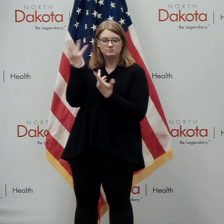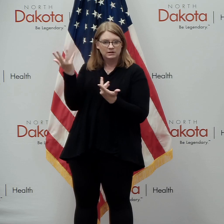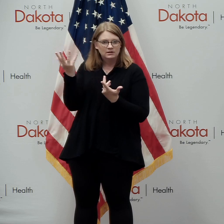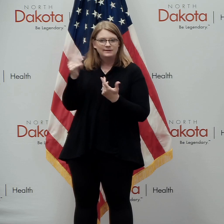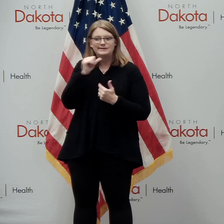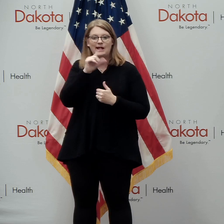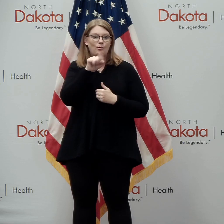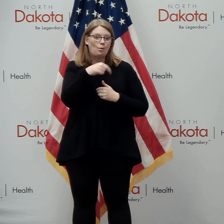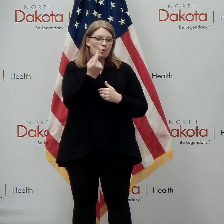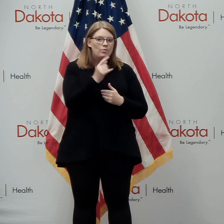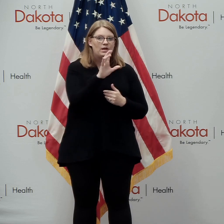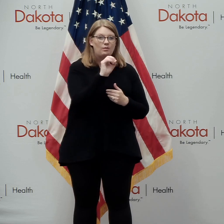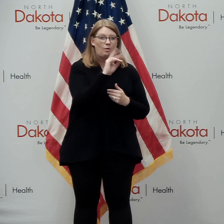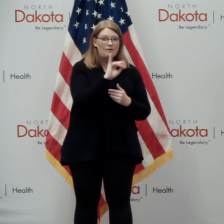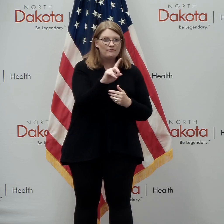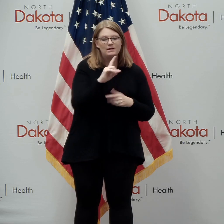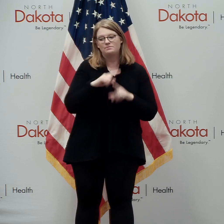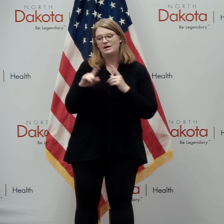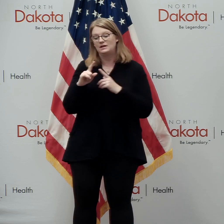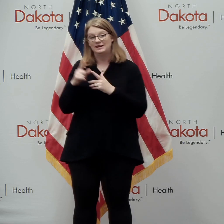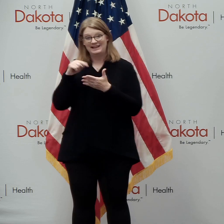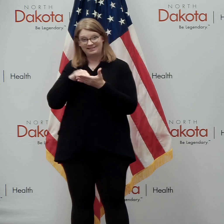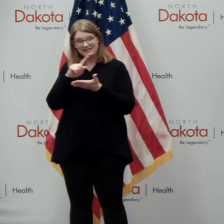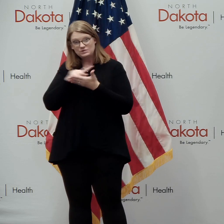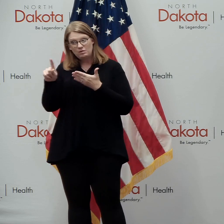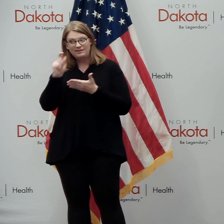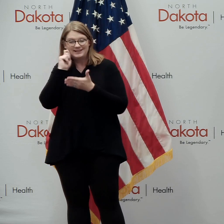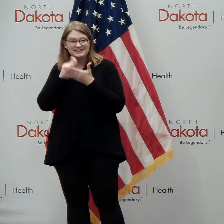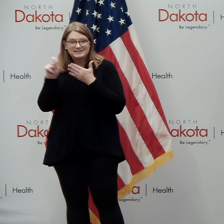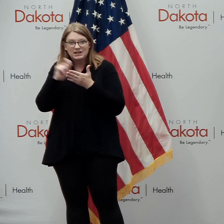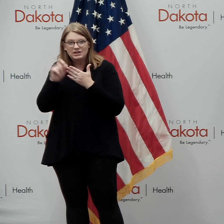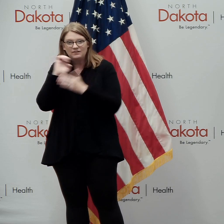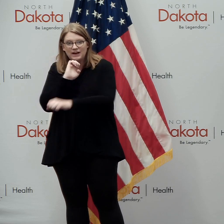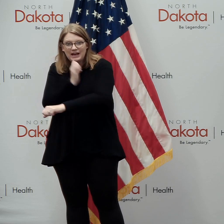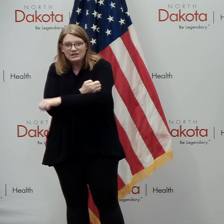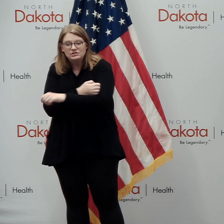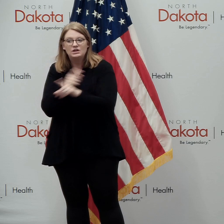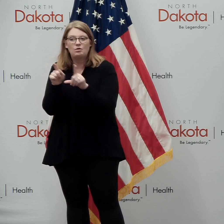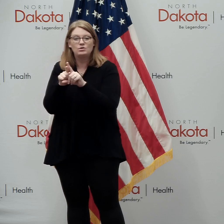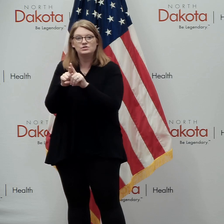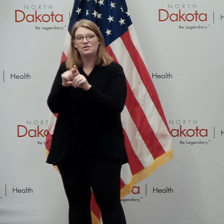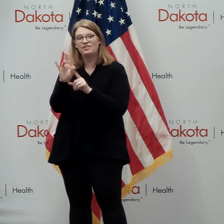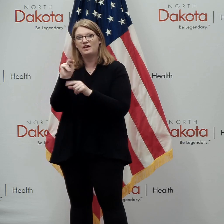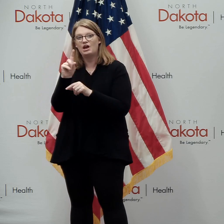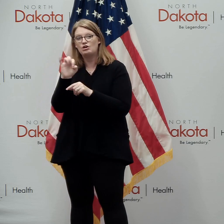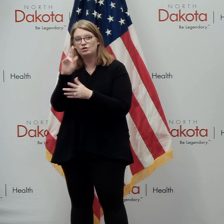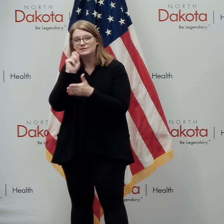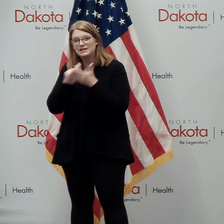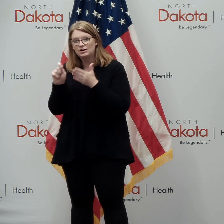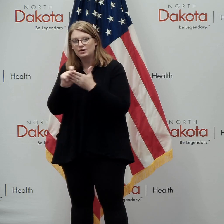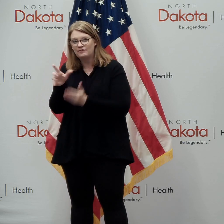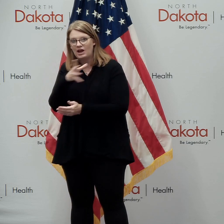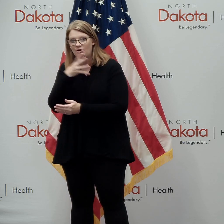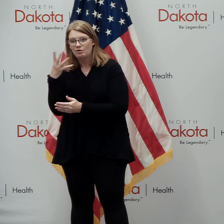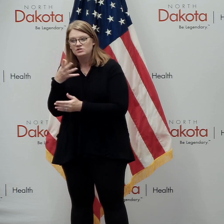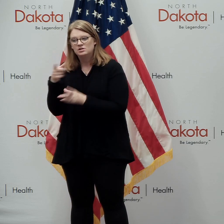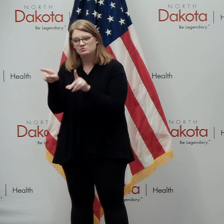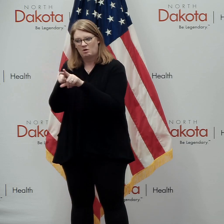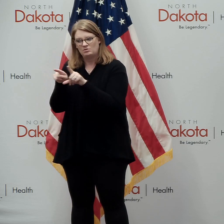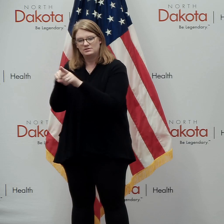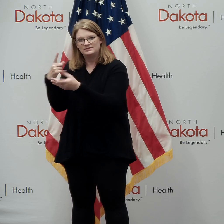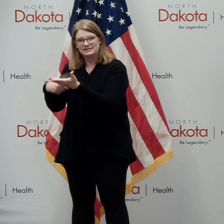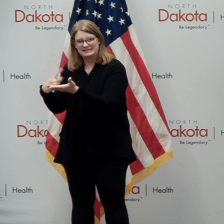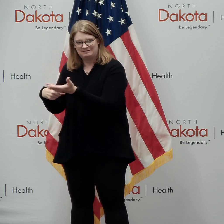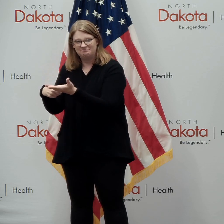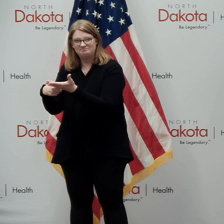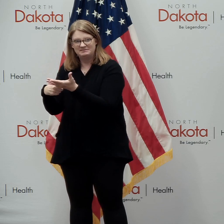it's visits by the U.S. Secretary of Energy this week or the U.S. Undersecretary of Agriculture, but we'll keep our briefing today